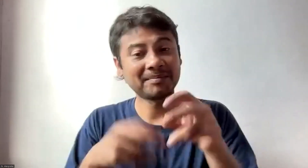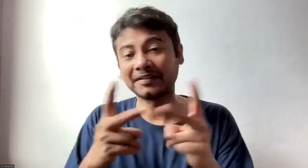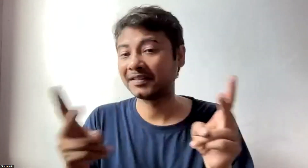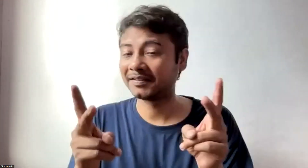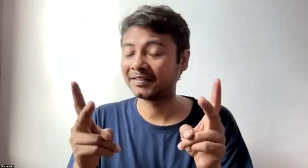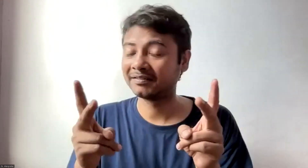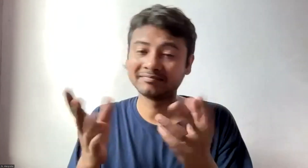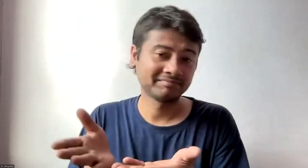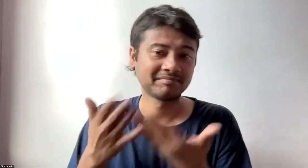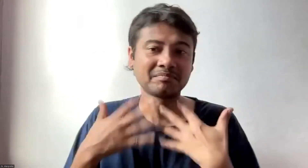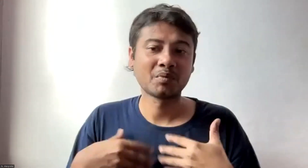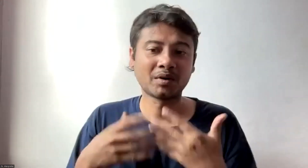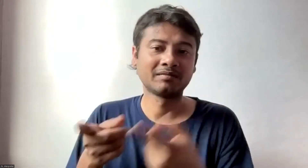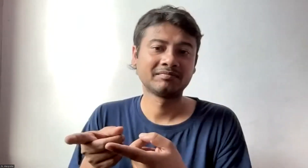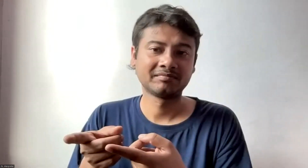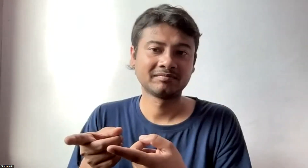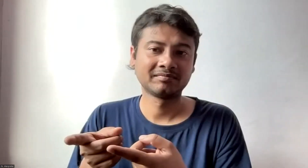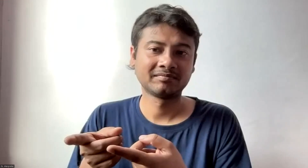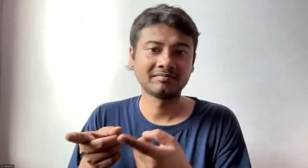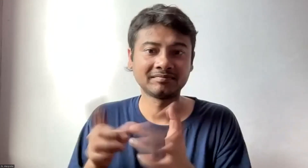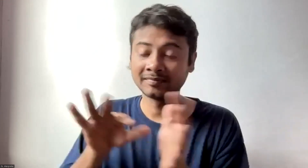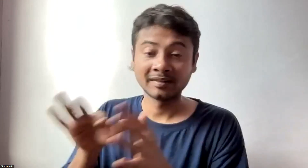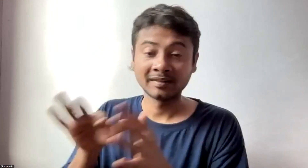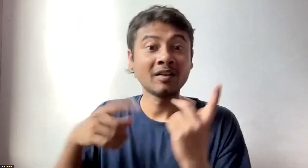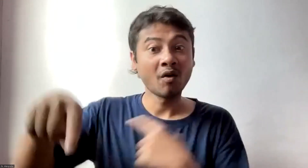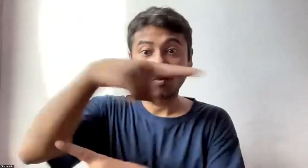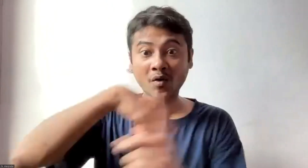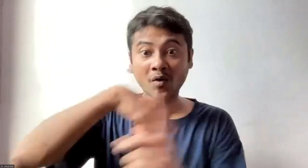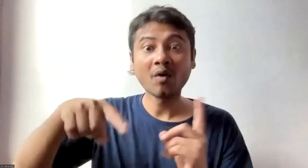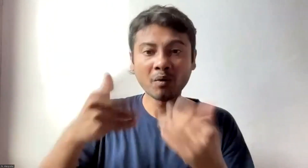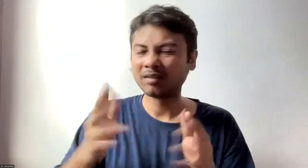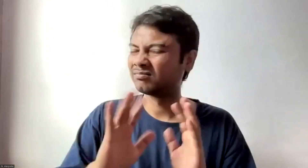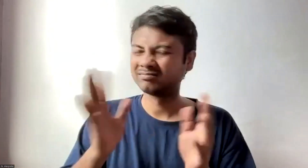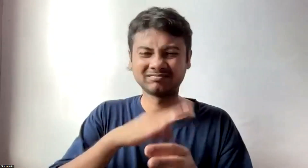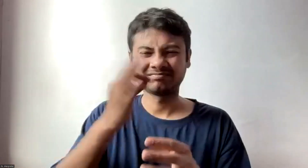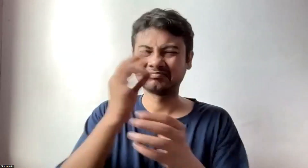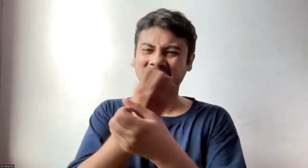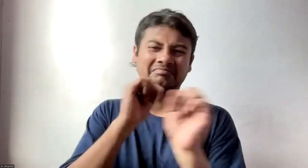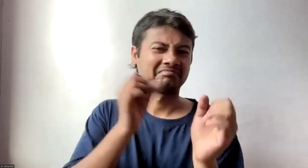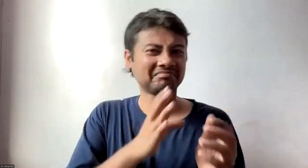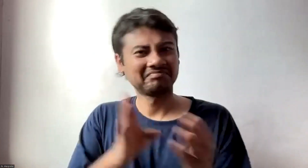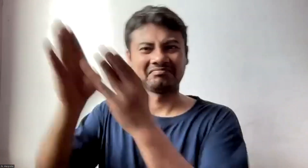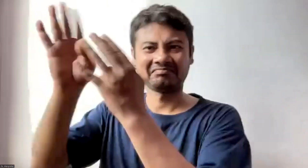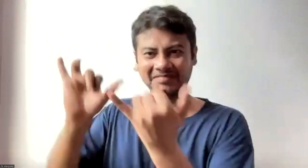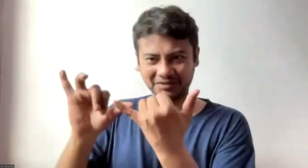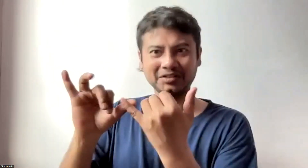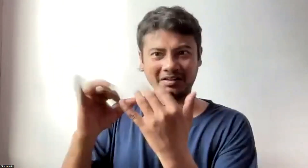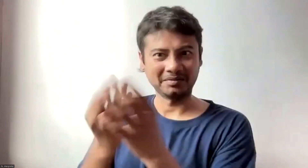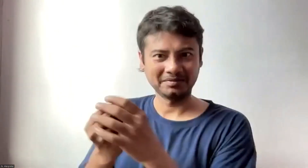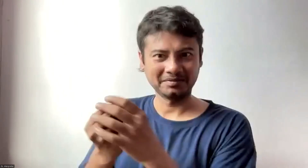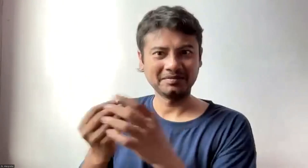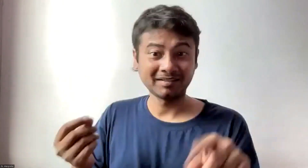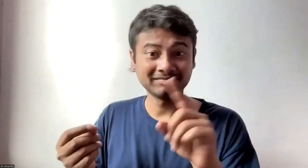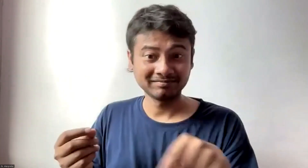So all of us, we want to go back to Krishna. So for us, all the three categories don't suit us.